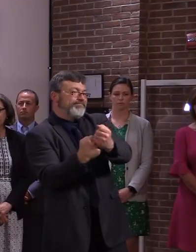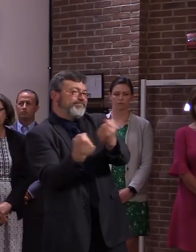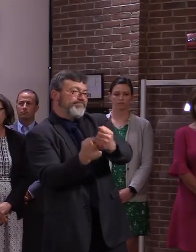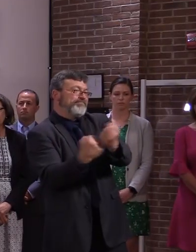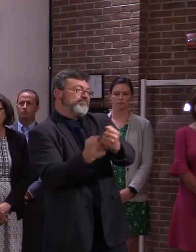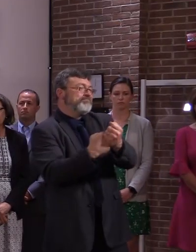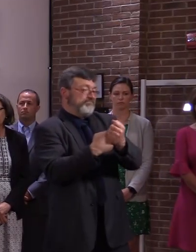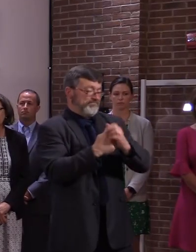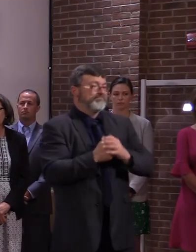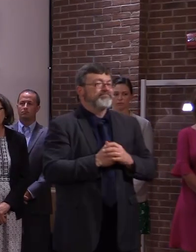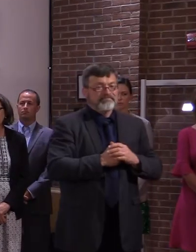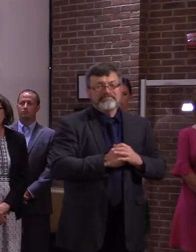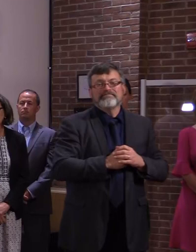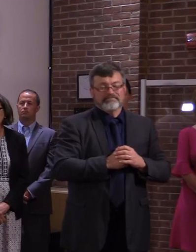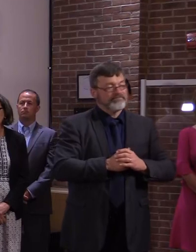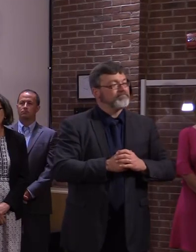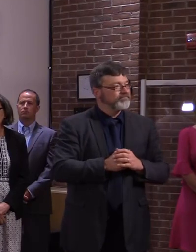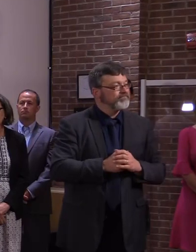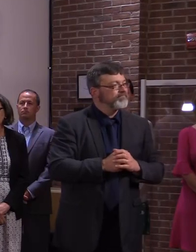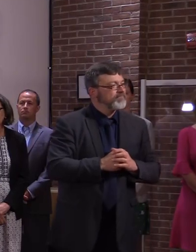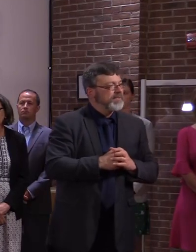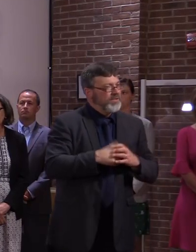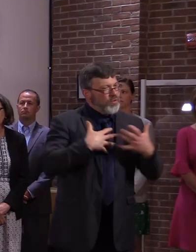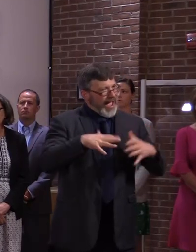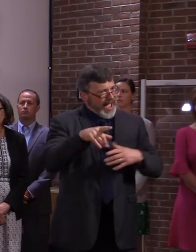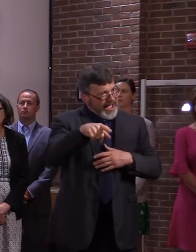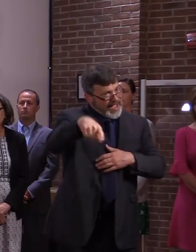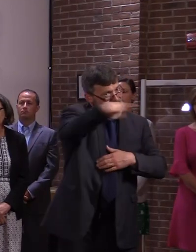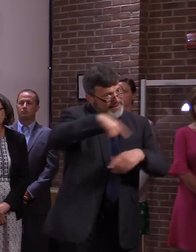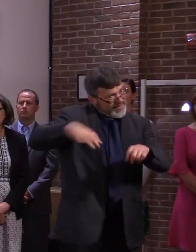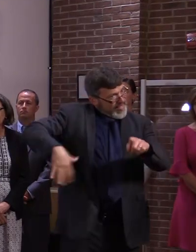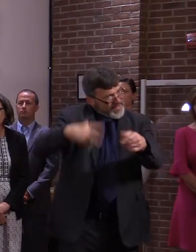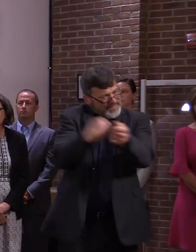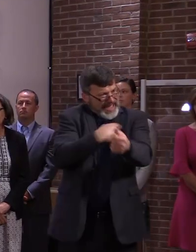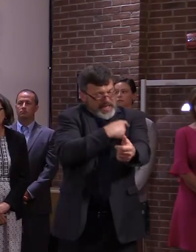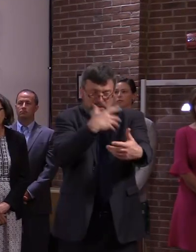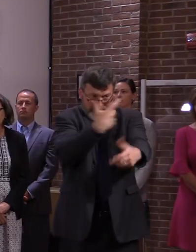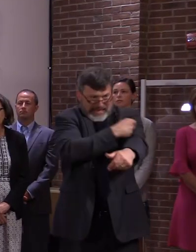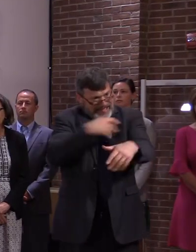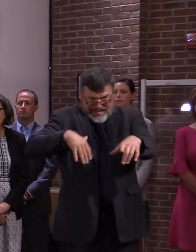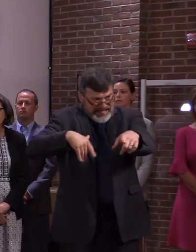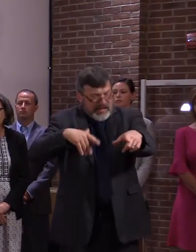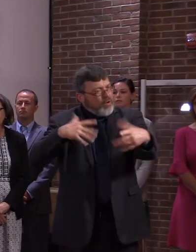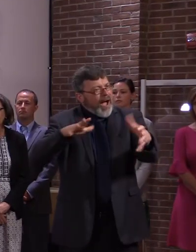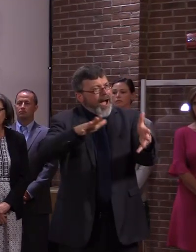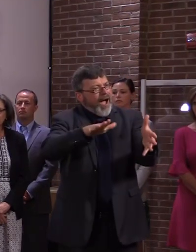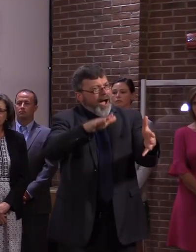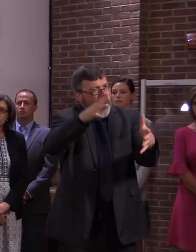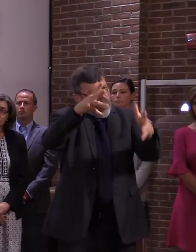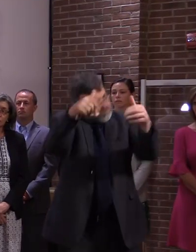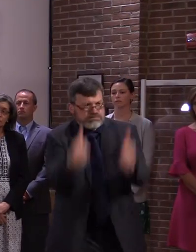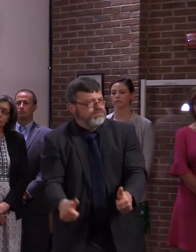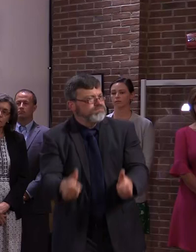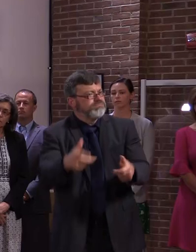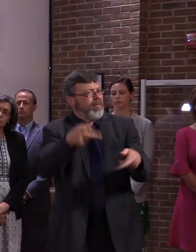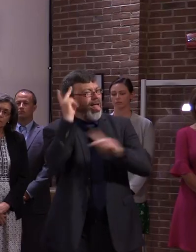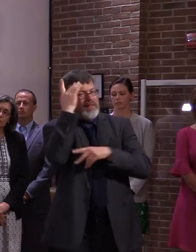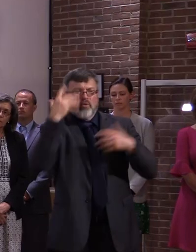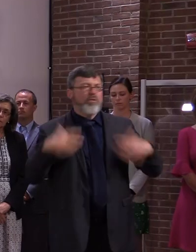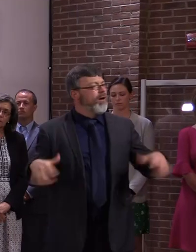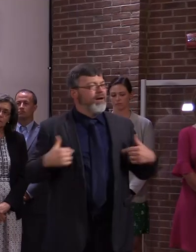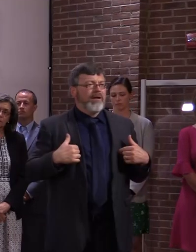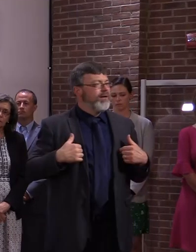can last for months, or the more chronic long COVID syndrome, or the rare inflammatory syndrome in